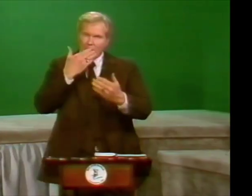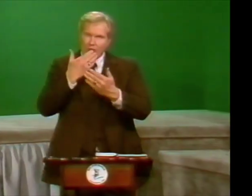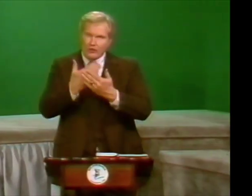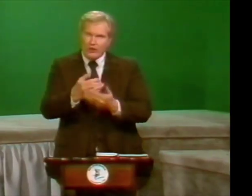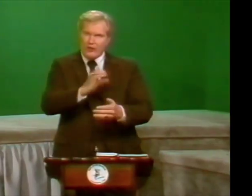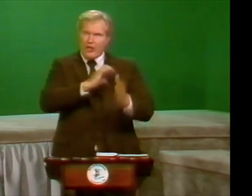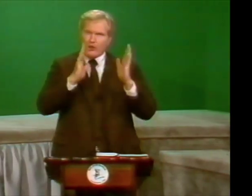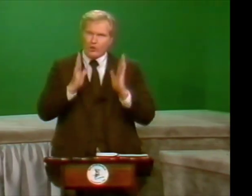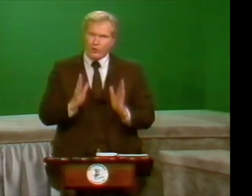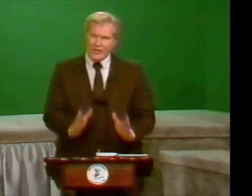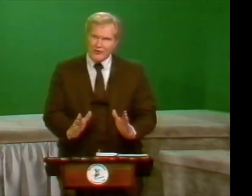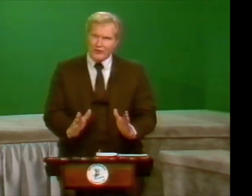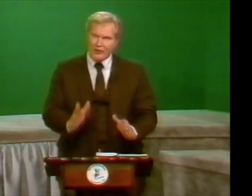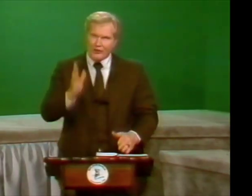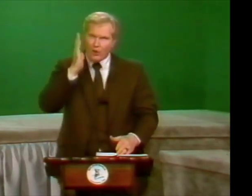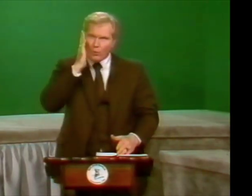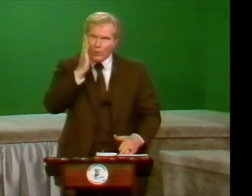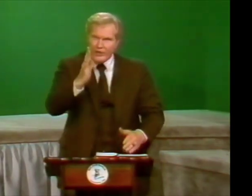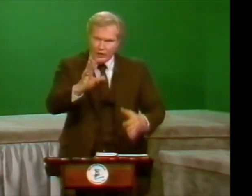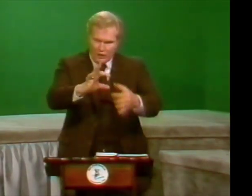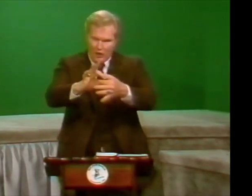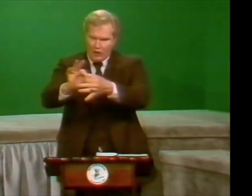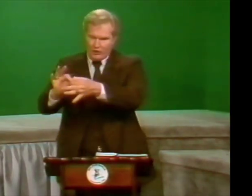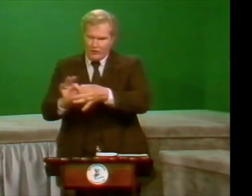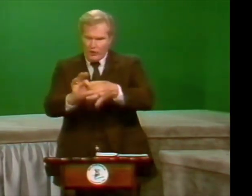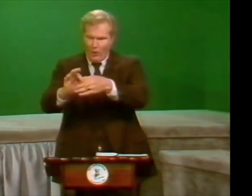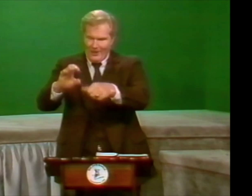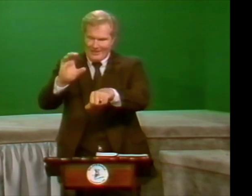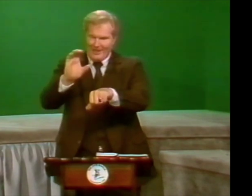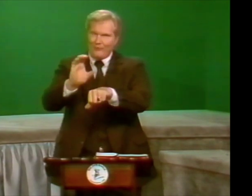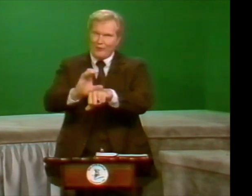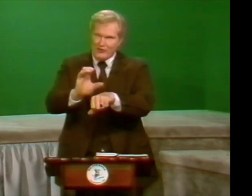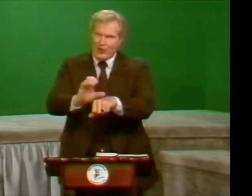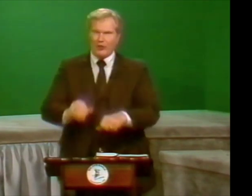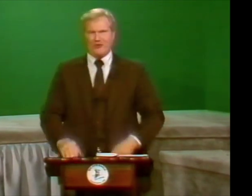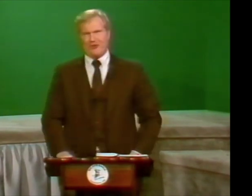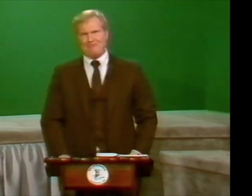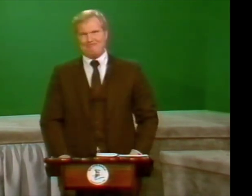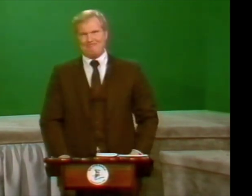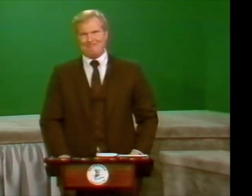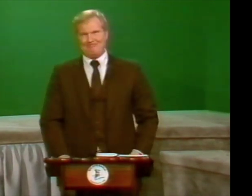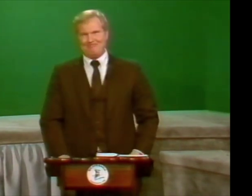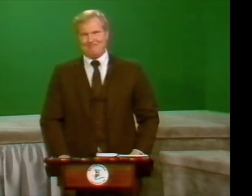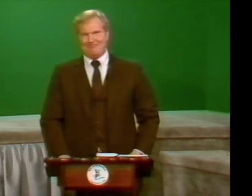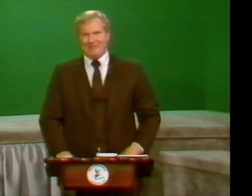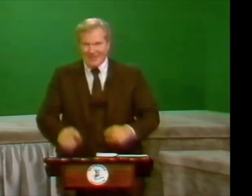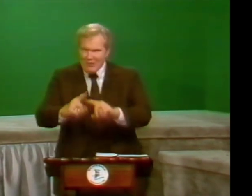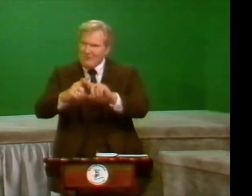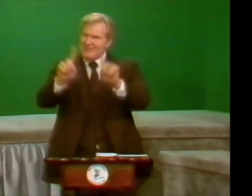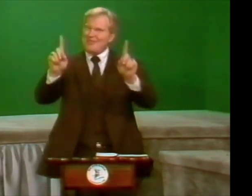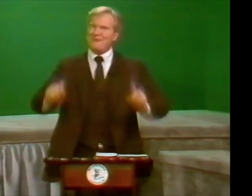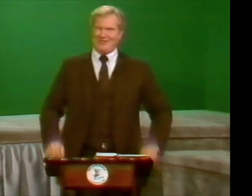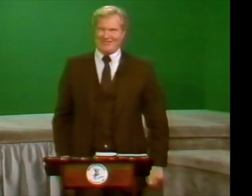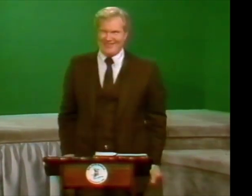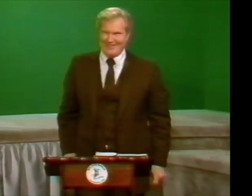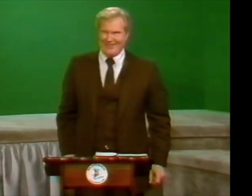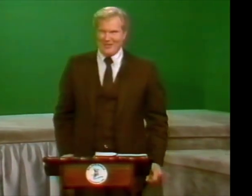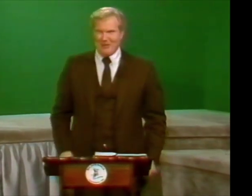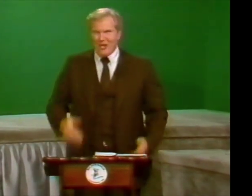a good Christian will join the church. And he will be different.